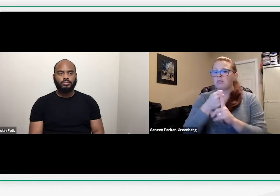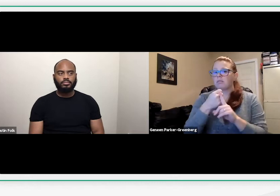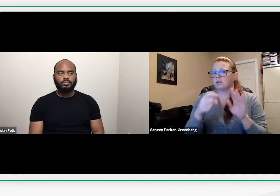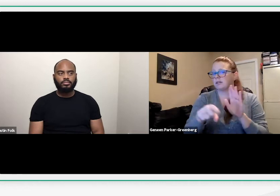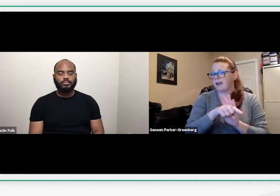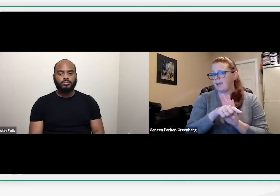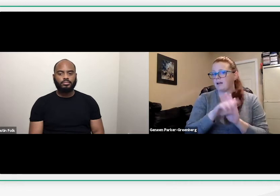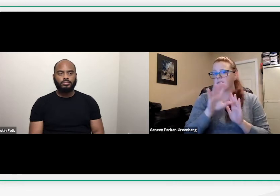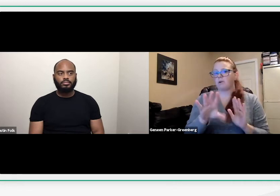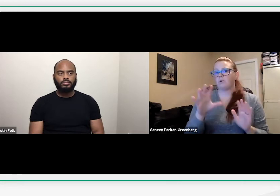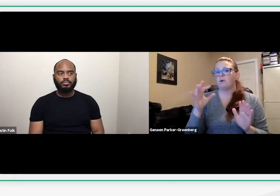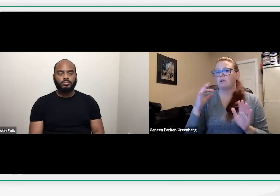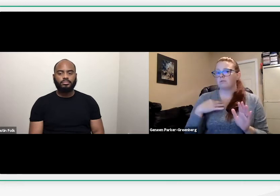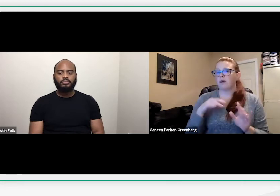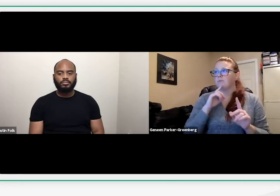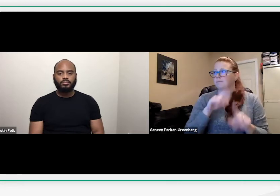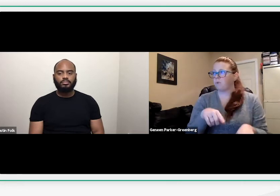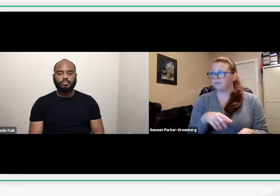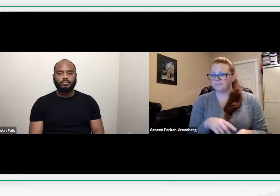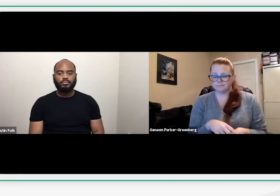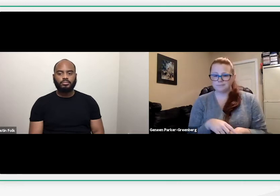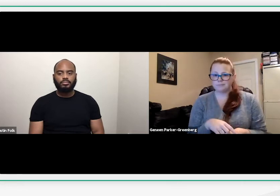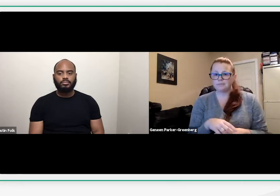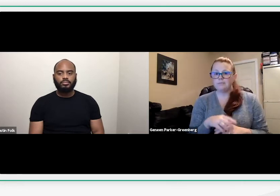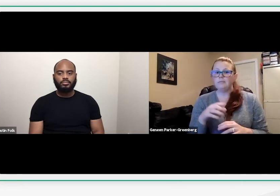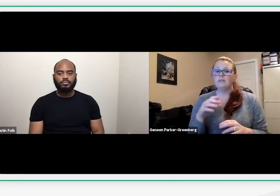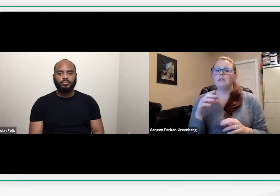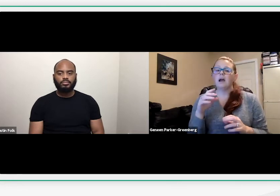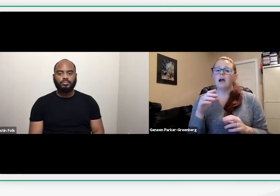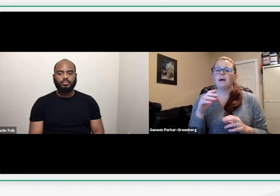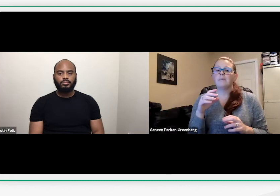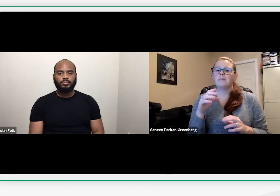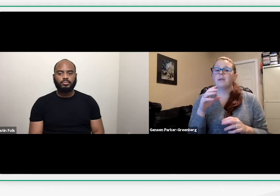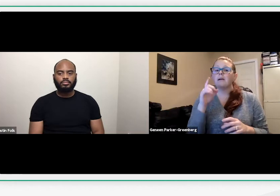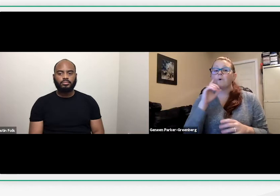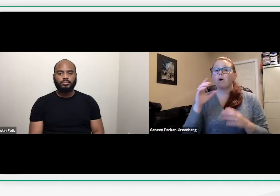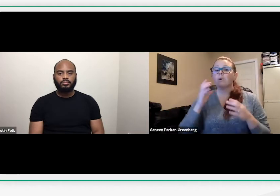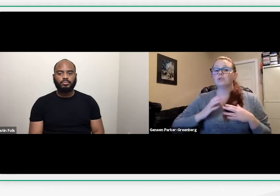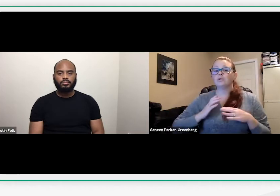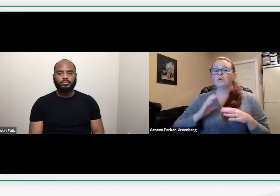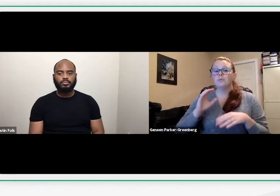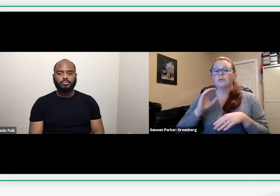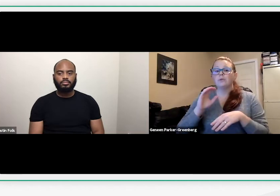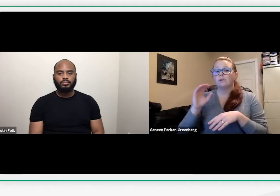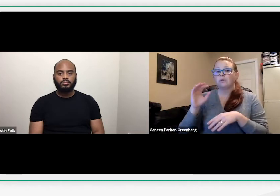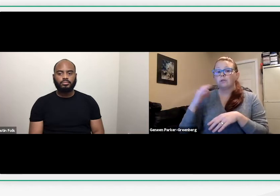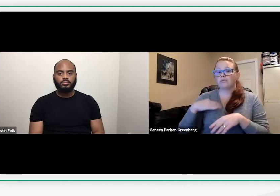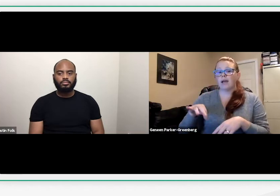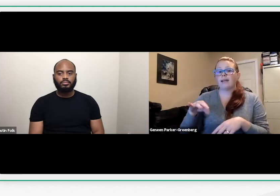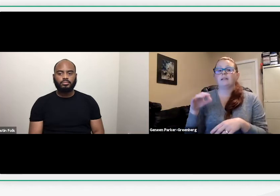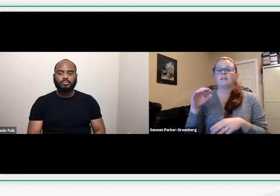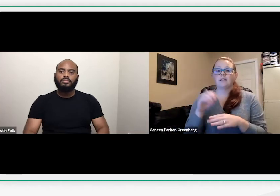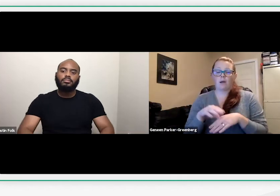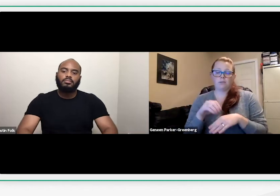about it. We'll settle for a lesser amount, which also will have a very negative impact on your credit report and